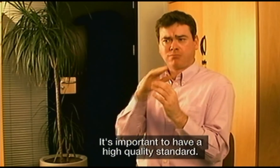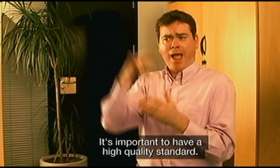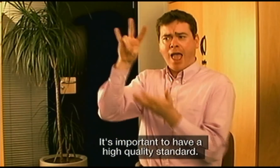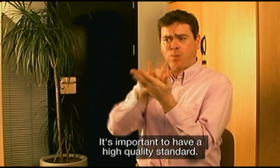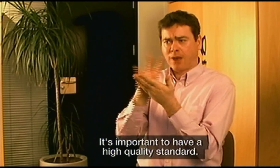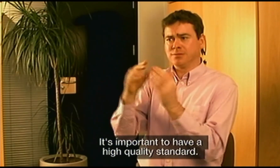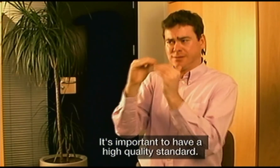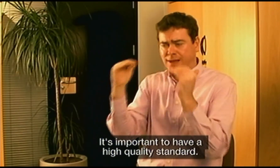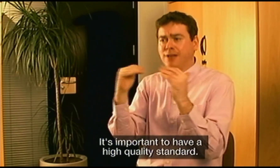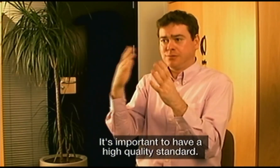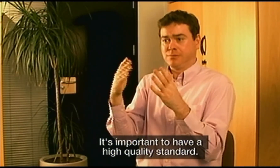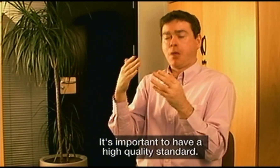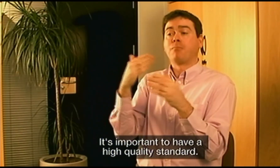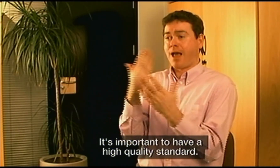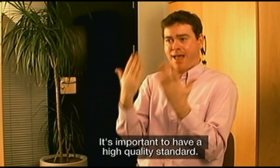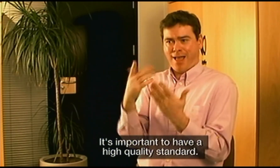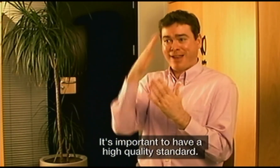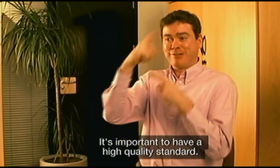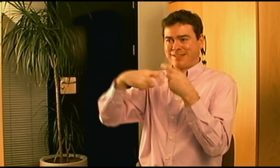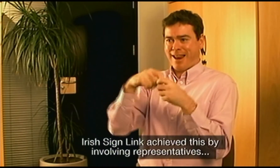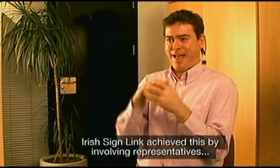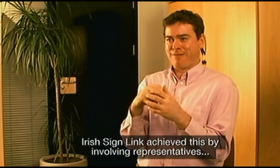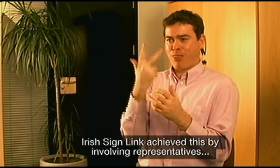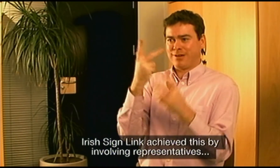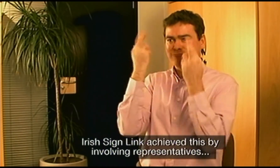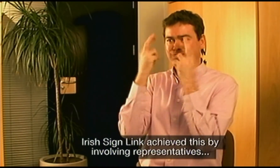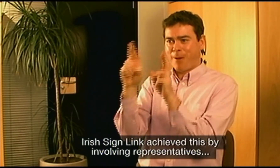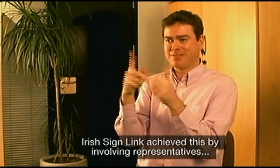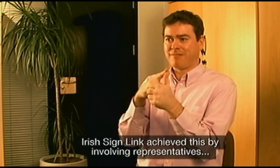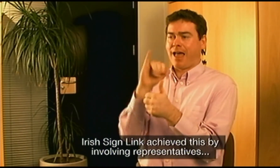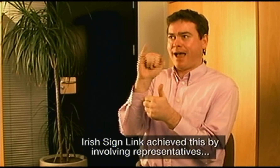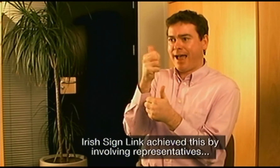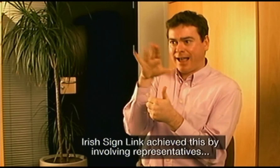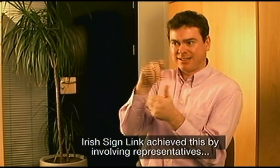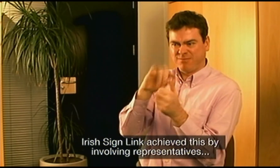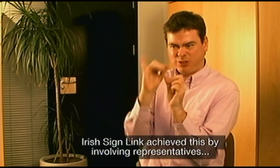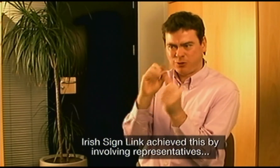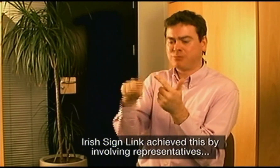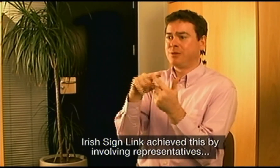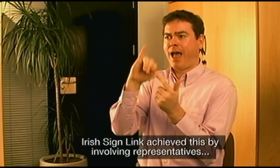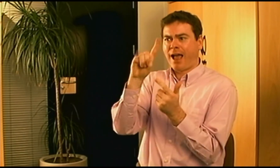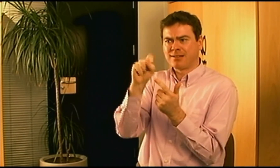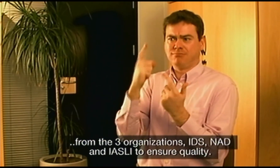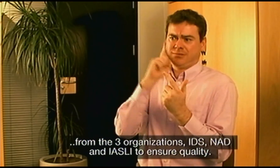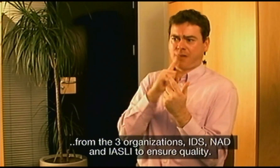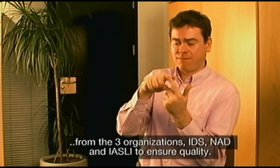It's important to have a high quality standard, and Irish Signing achieved this by involving representatives from the 3